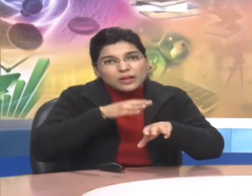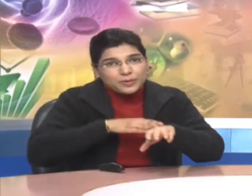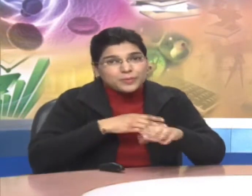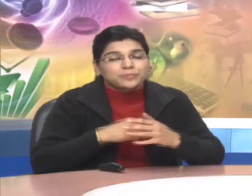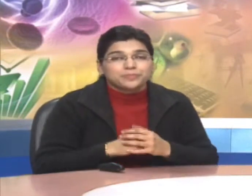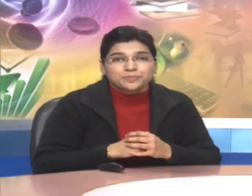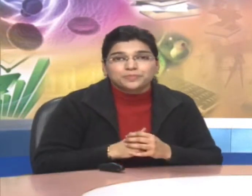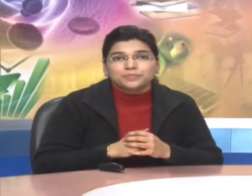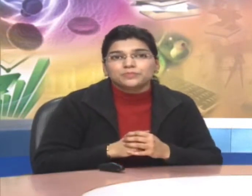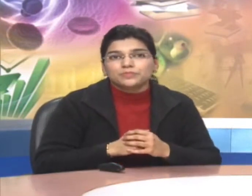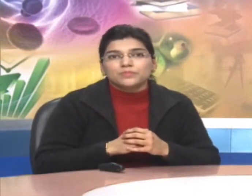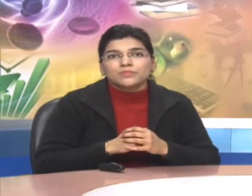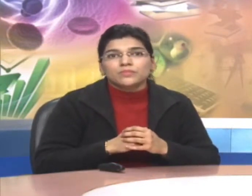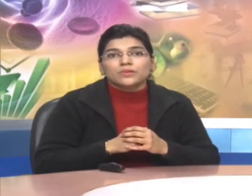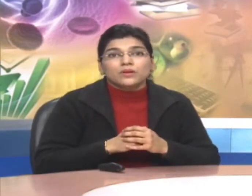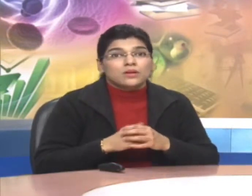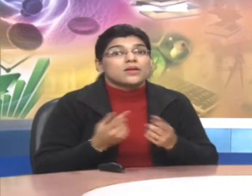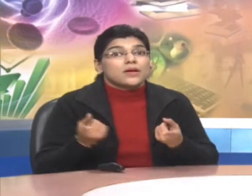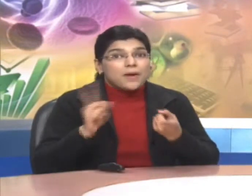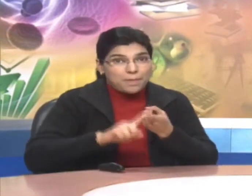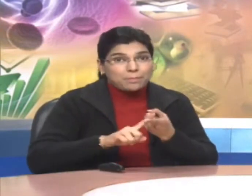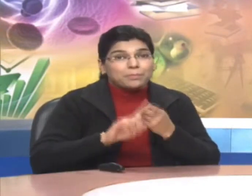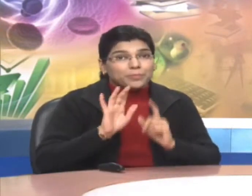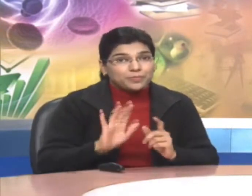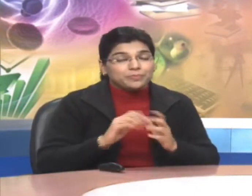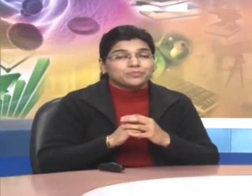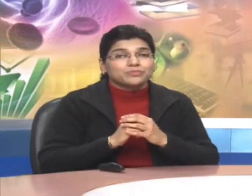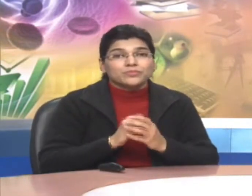every now and then with agony.